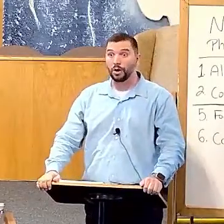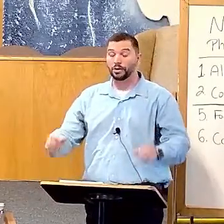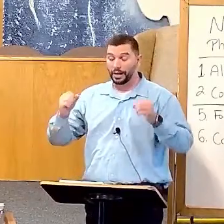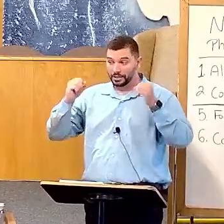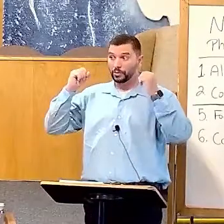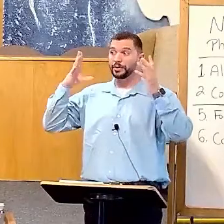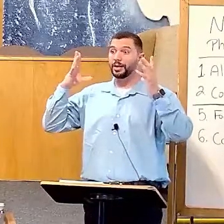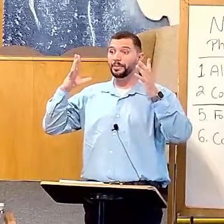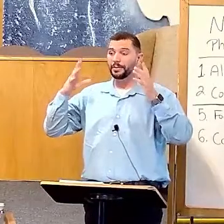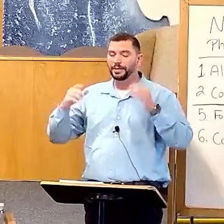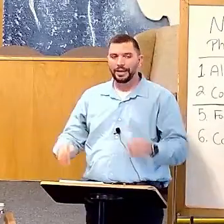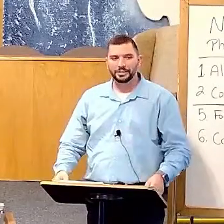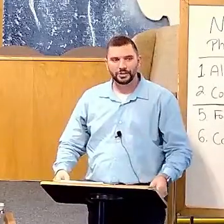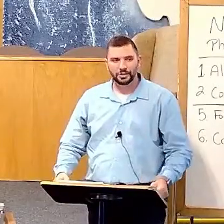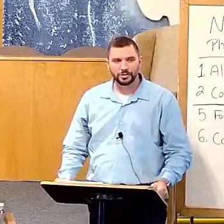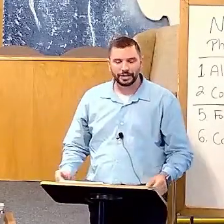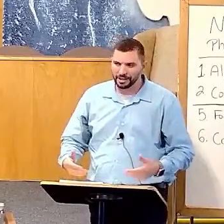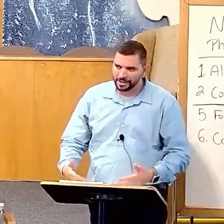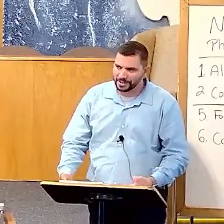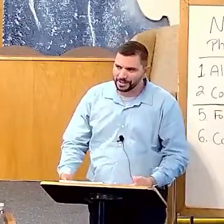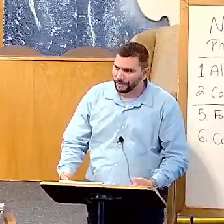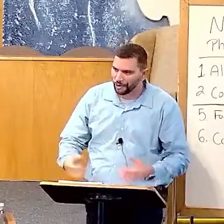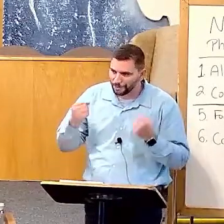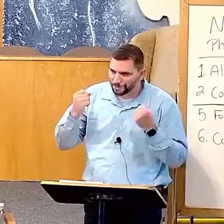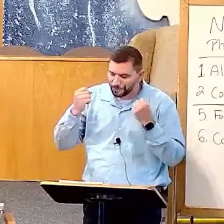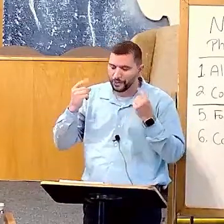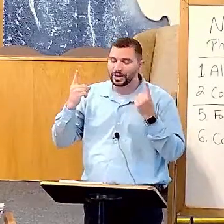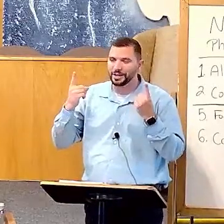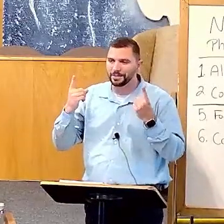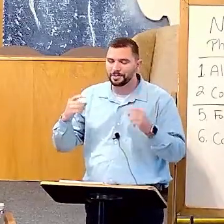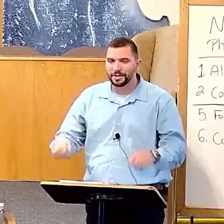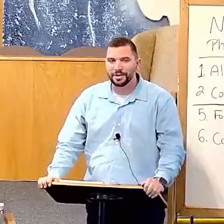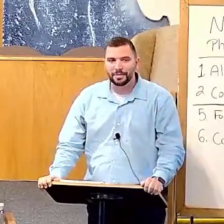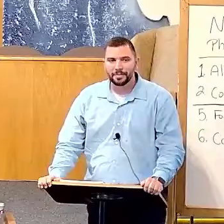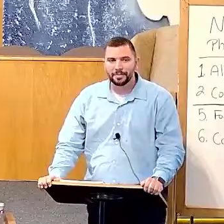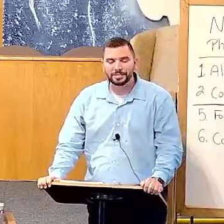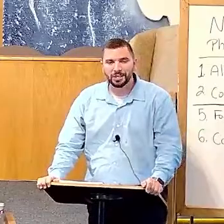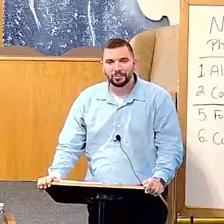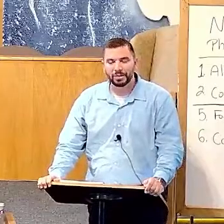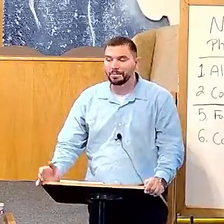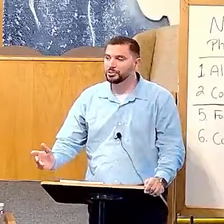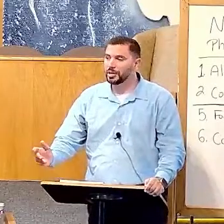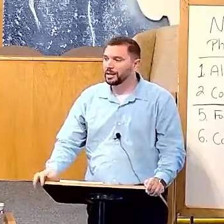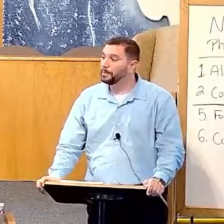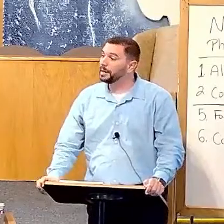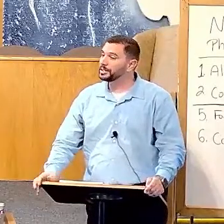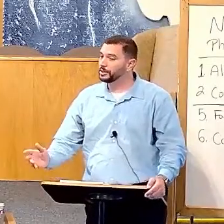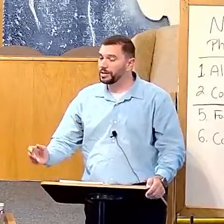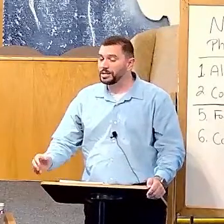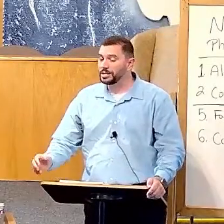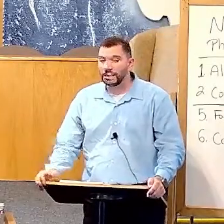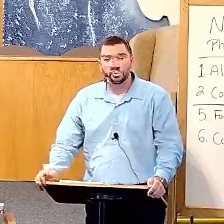eyes open up. And so in context of the home, wake up. But when I'm signing Amazing Grace, how sweet the